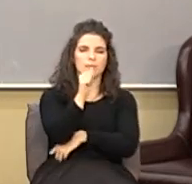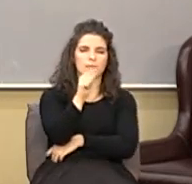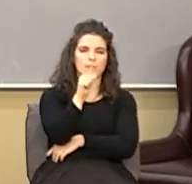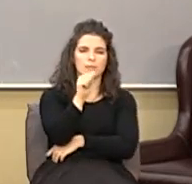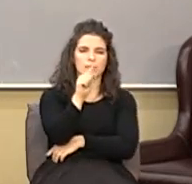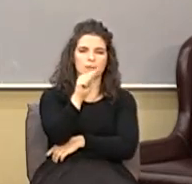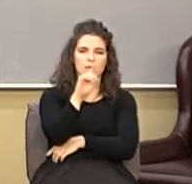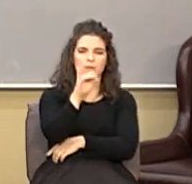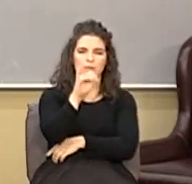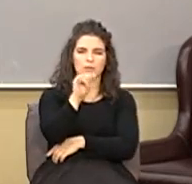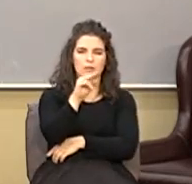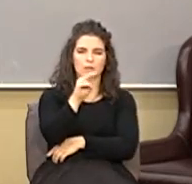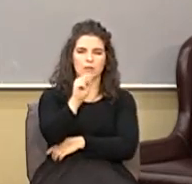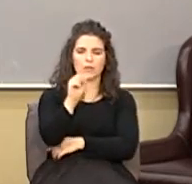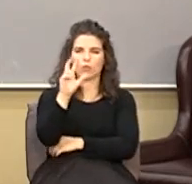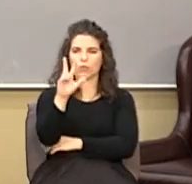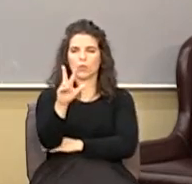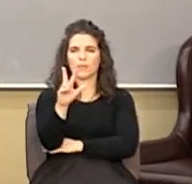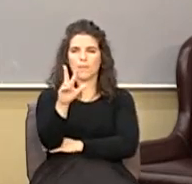3